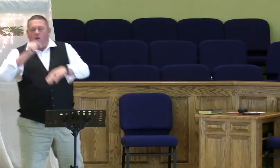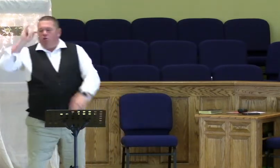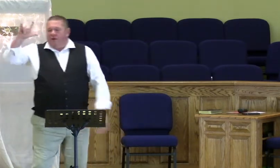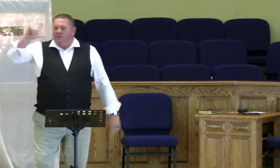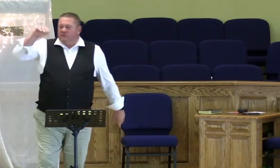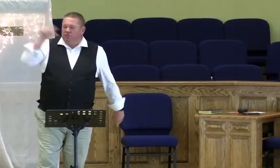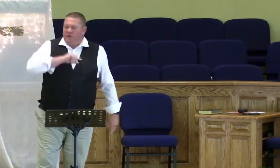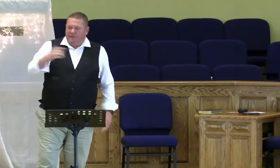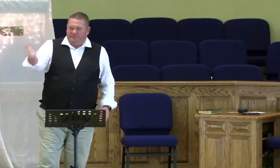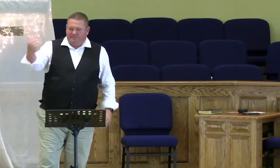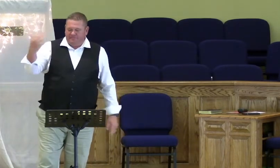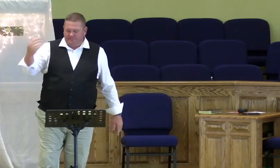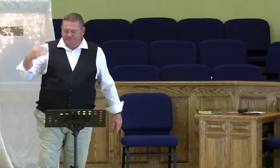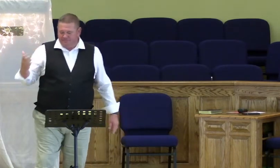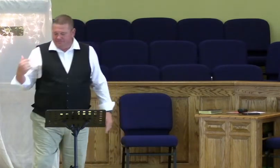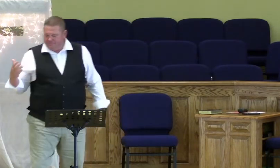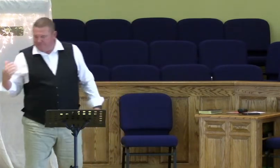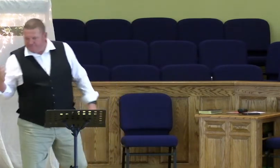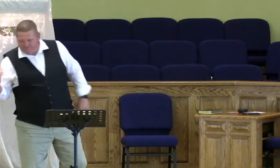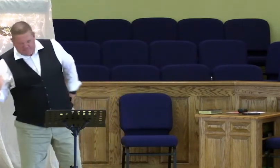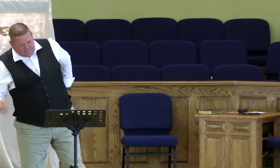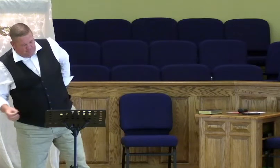So I'm going to call Travis and Grant to come up here.